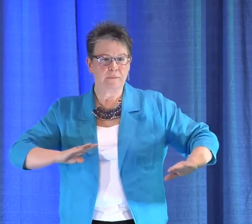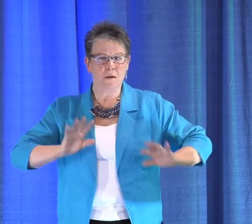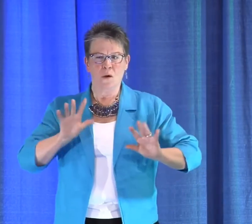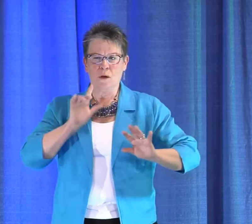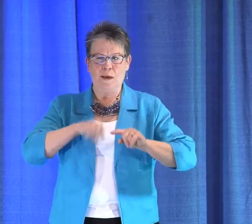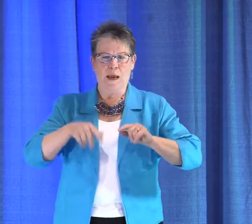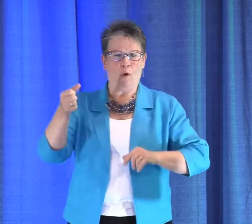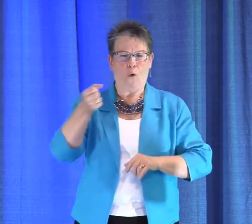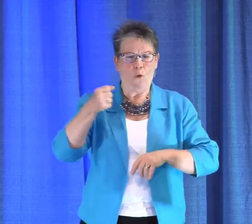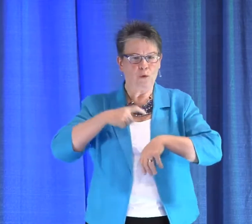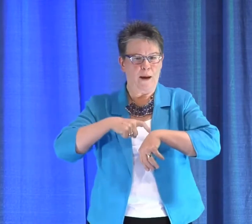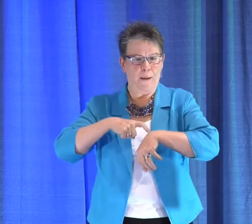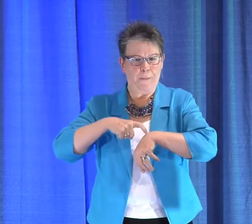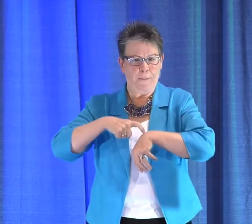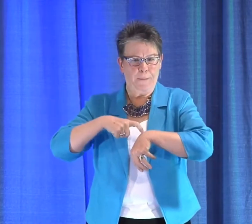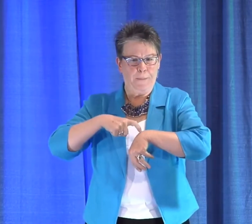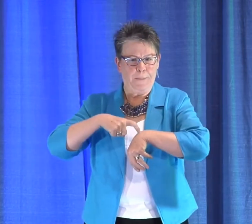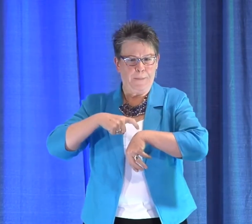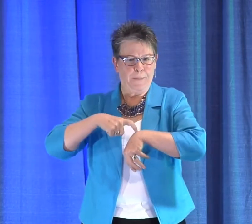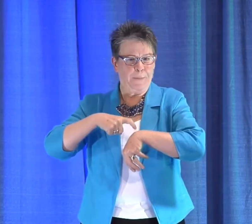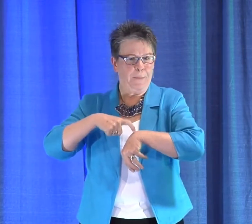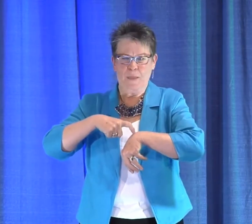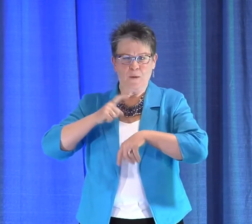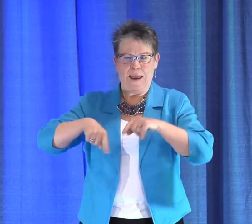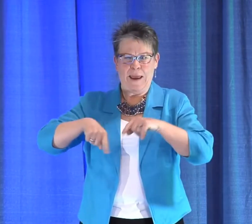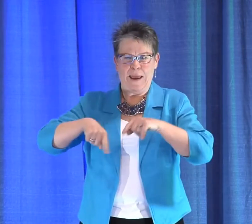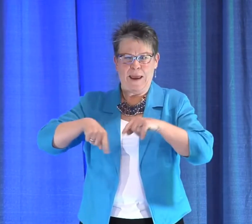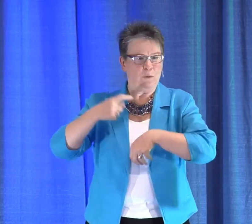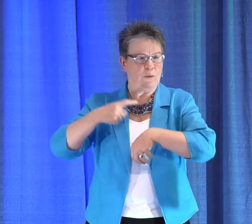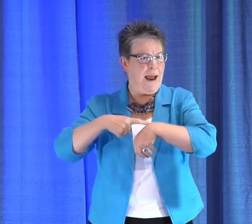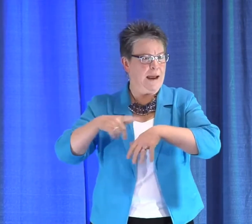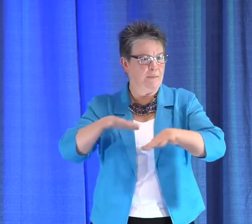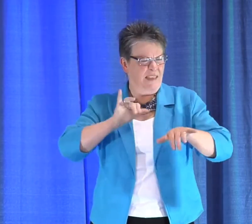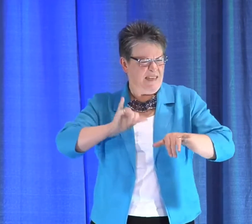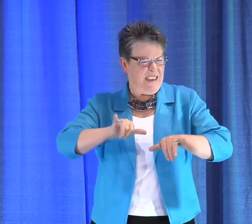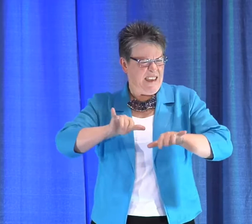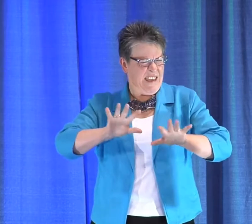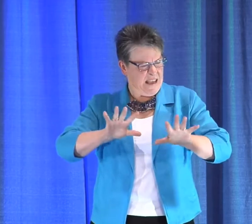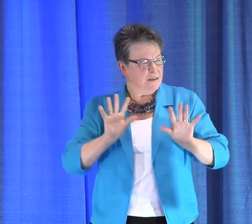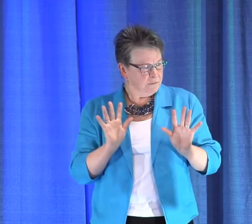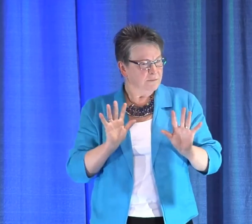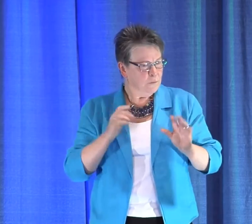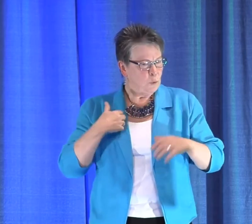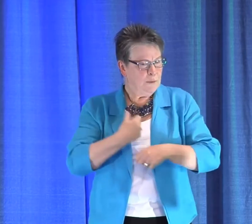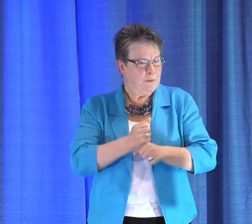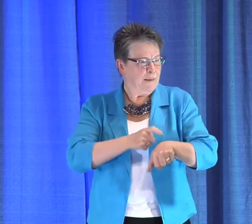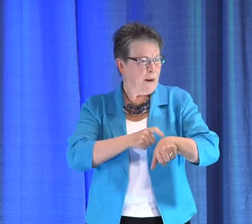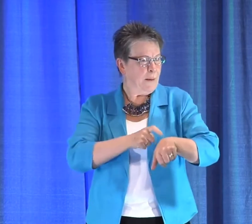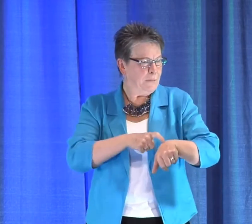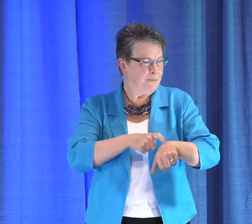We can't follow here in court culture where they can't stand silences and they can't stand being slow. We have